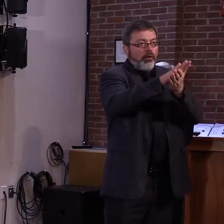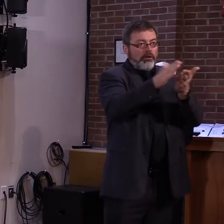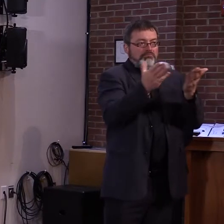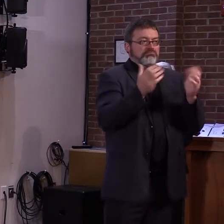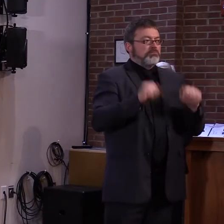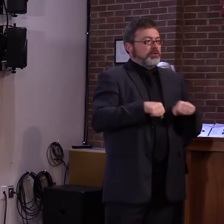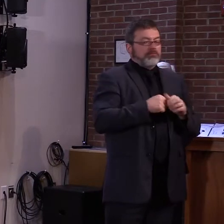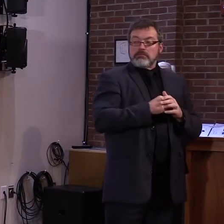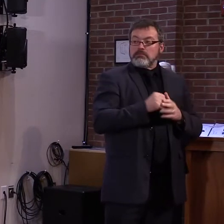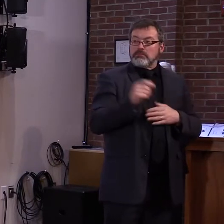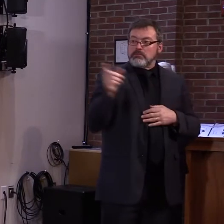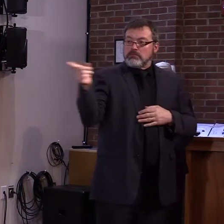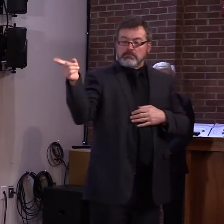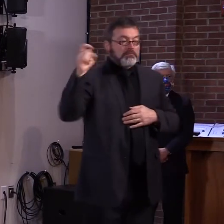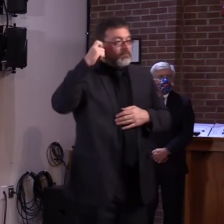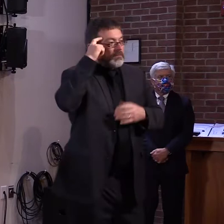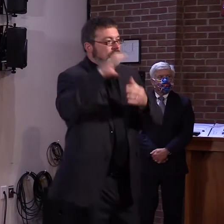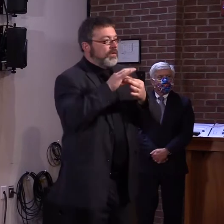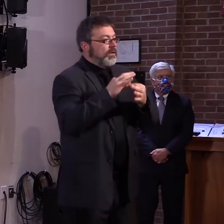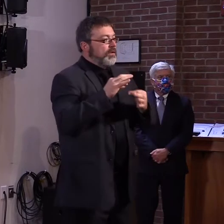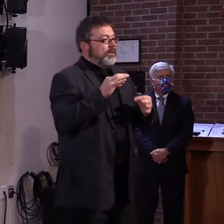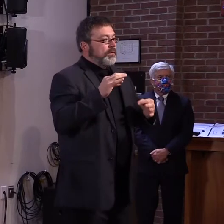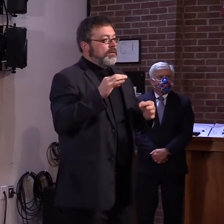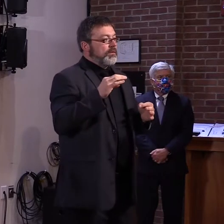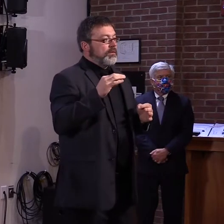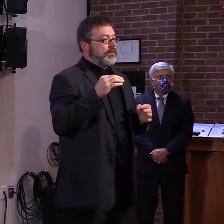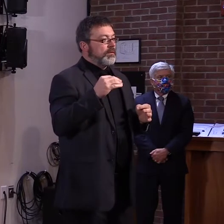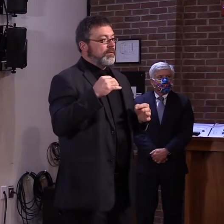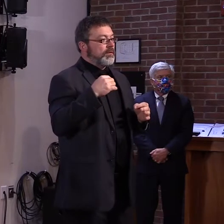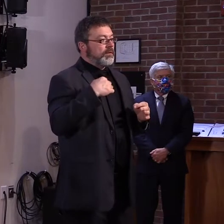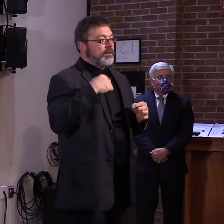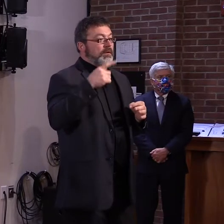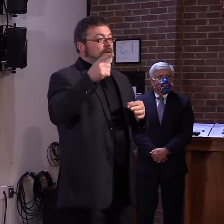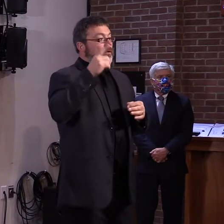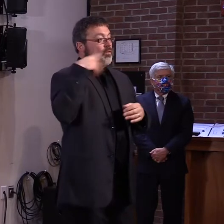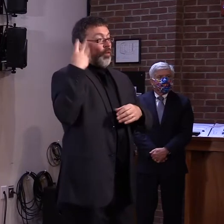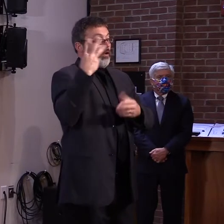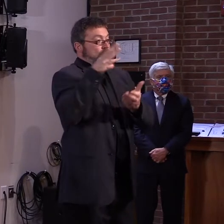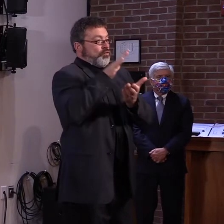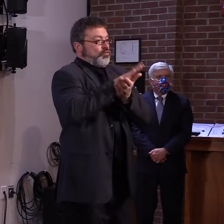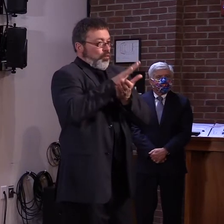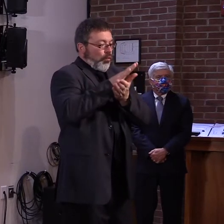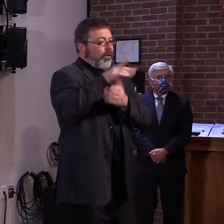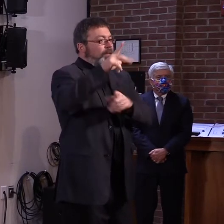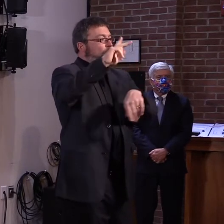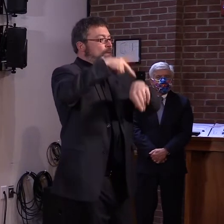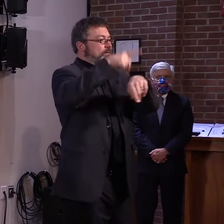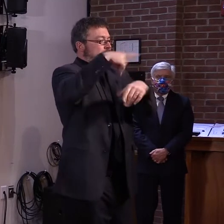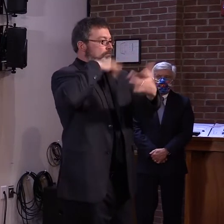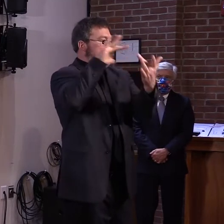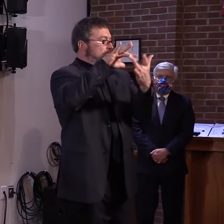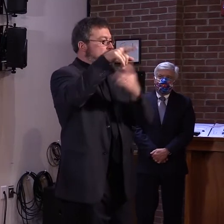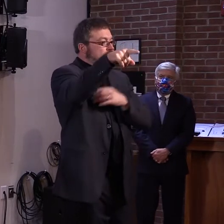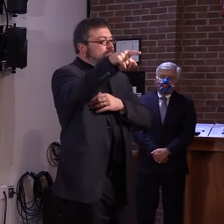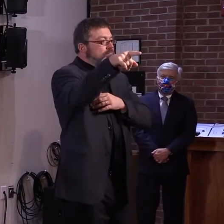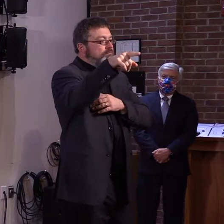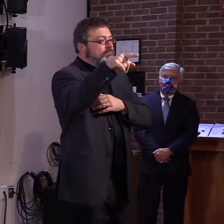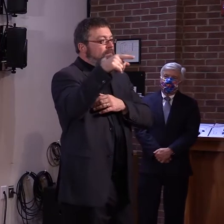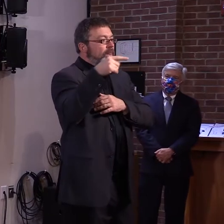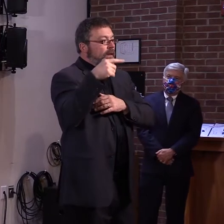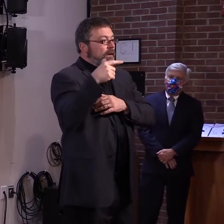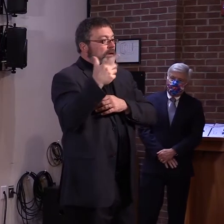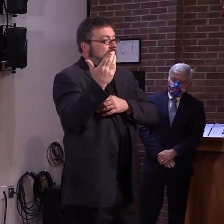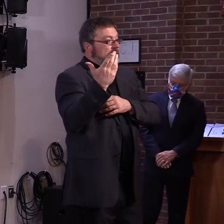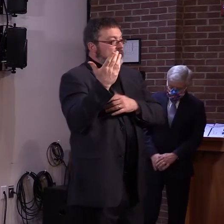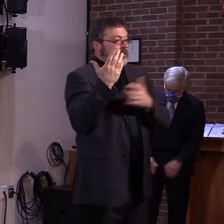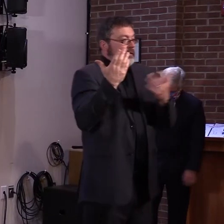I did stop by the Washington School this week and spoke to the principal there. It's not without apprehension,